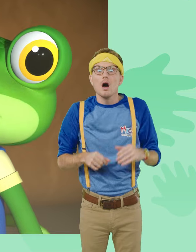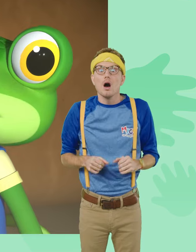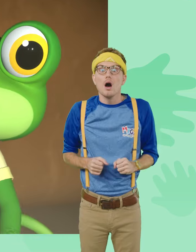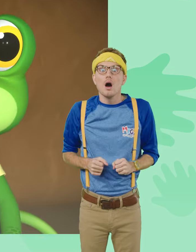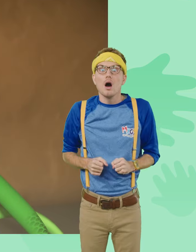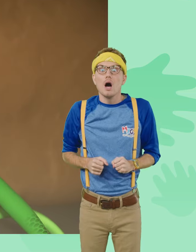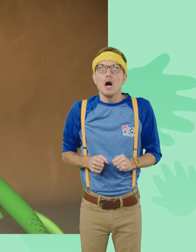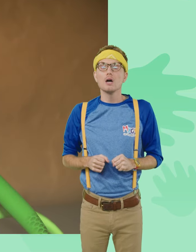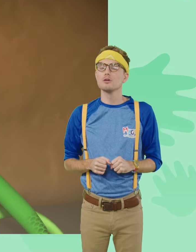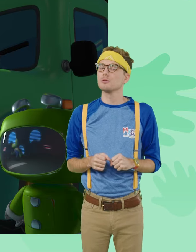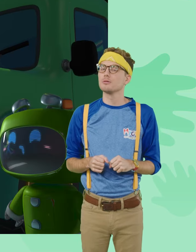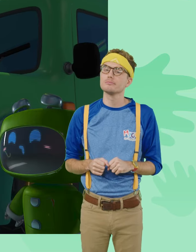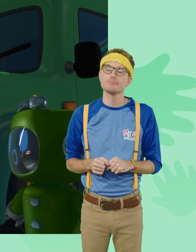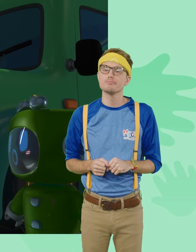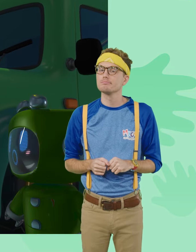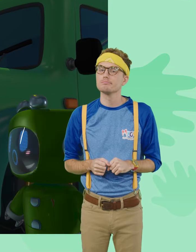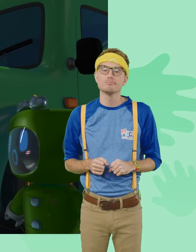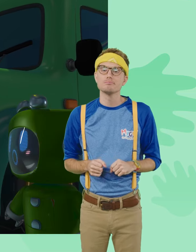We're trapped inside!